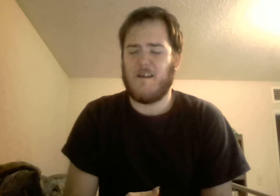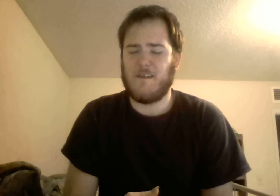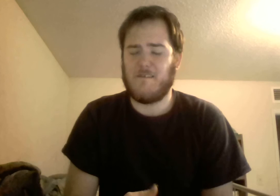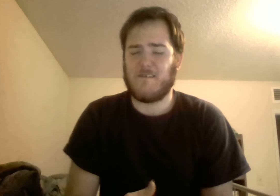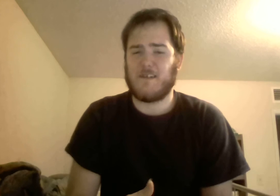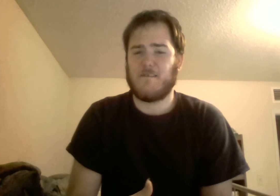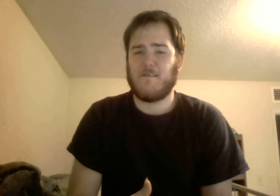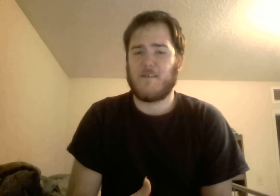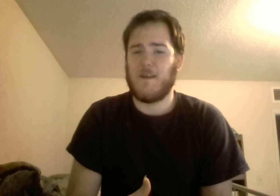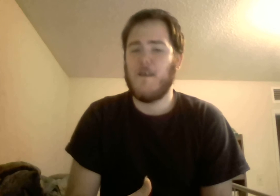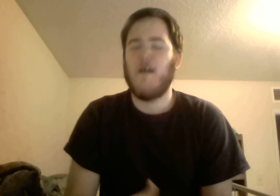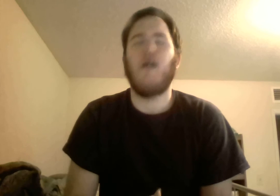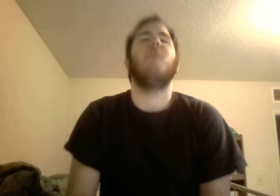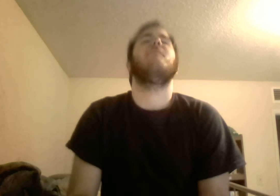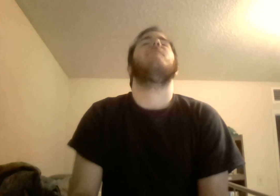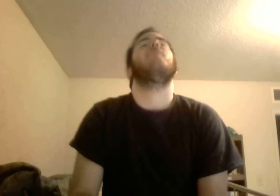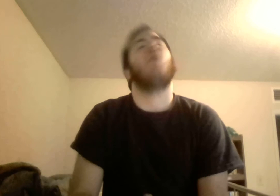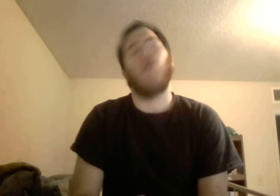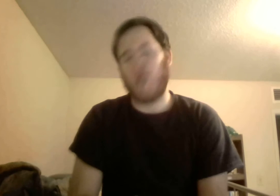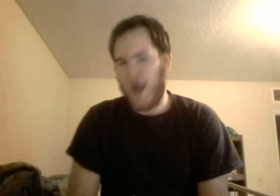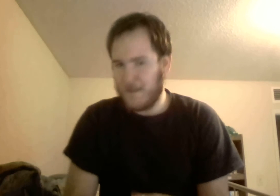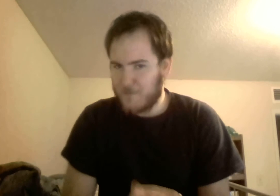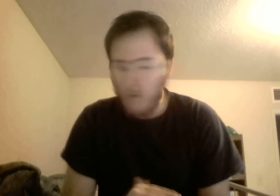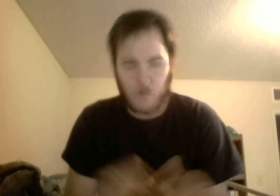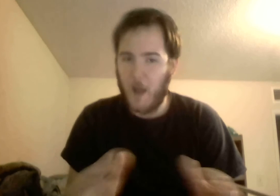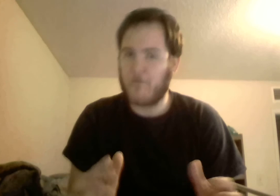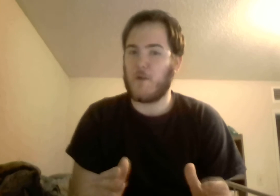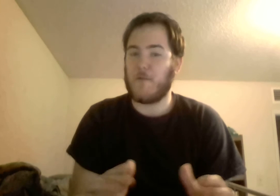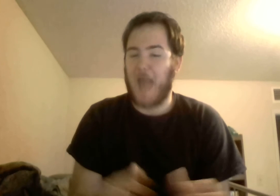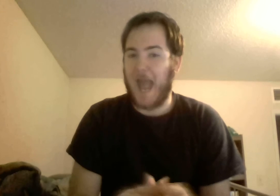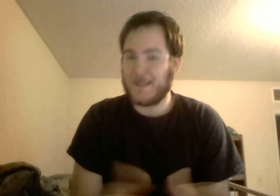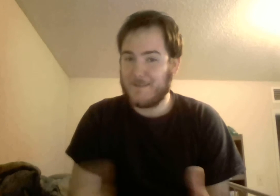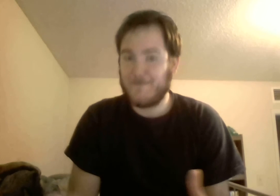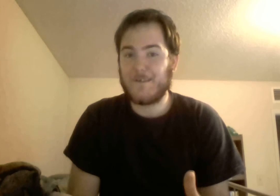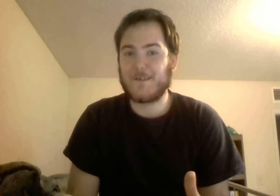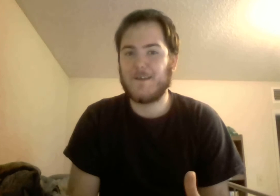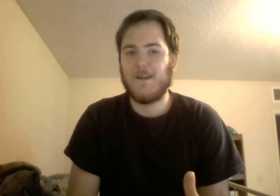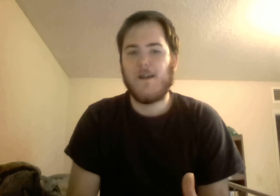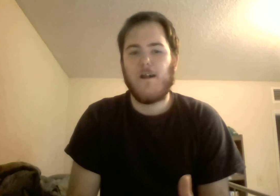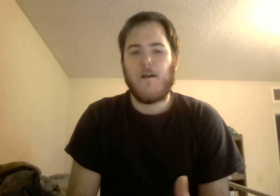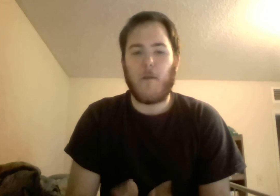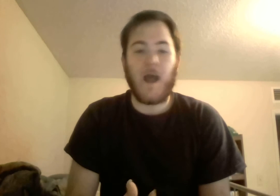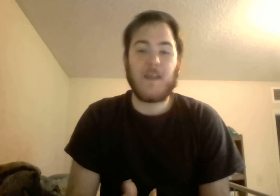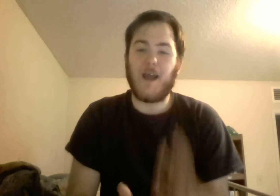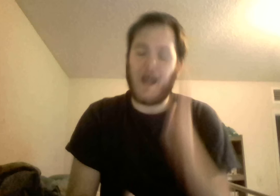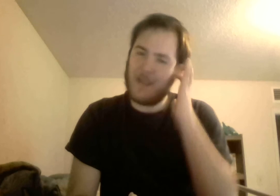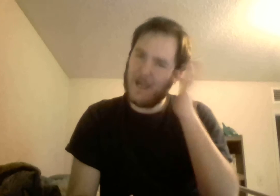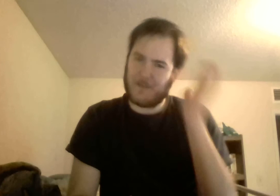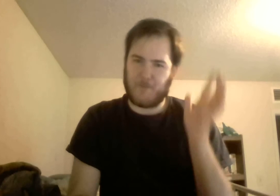He was like, yeah, okay. So I don't know how people are going to react to this. I kind of expect,